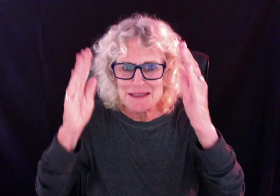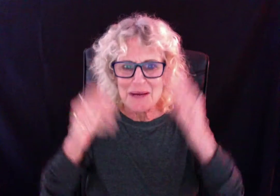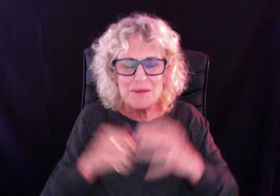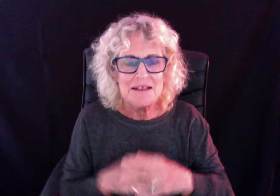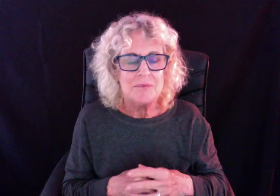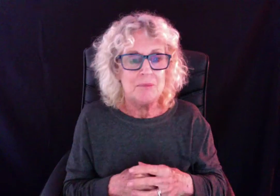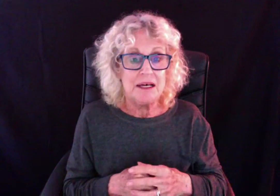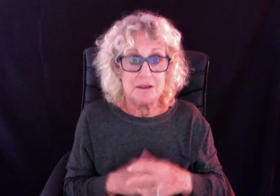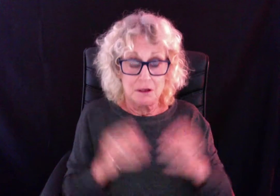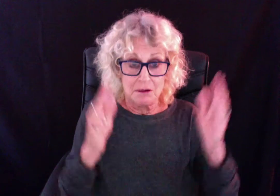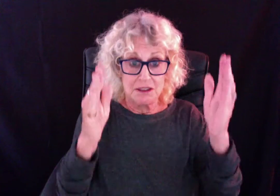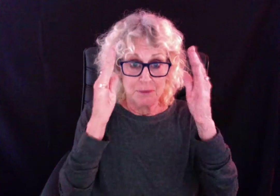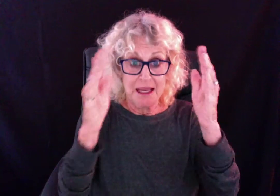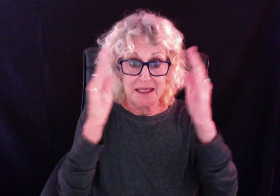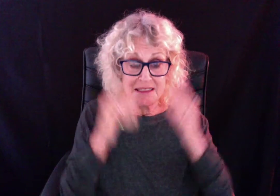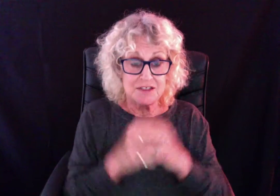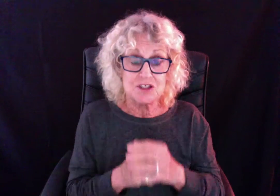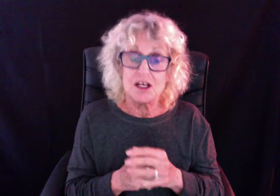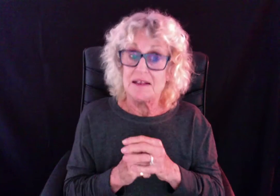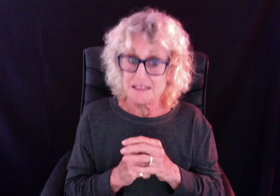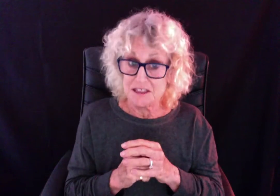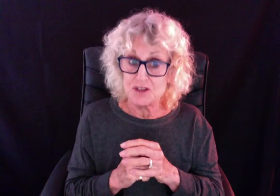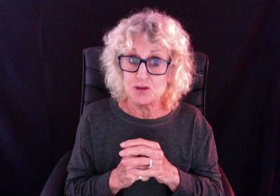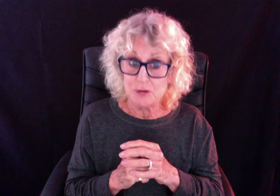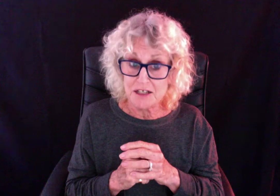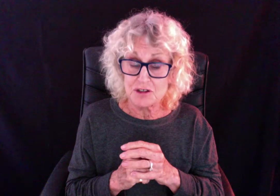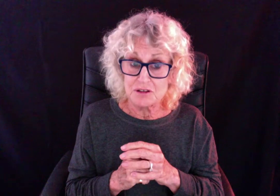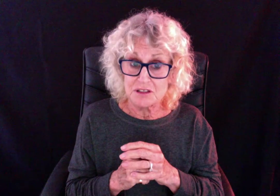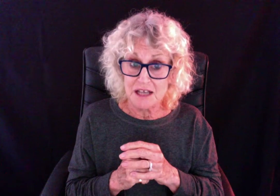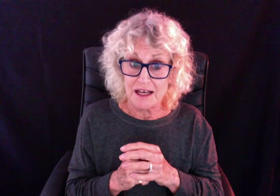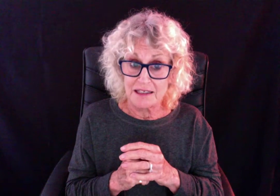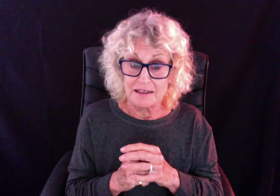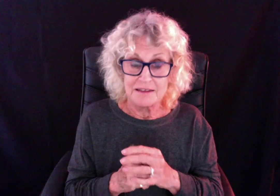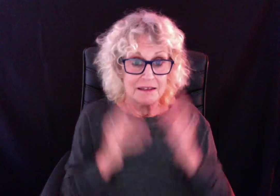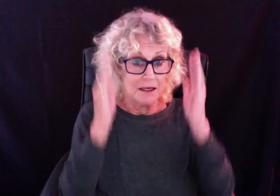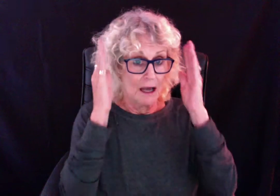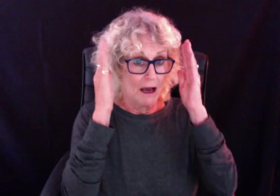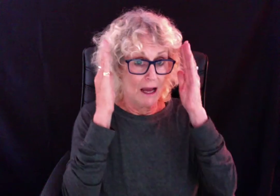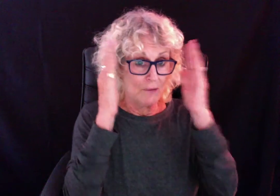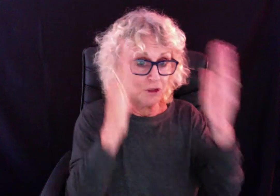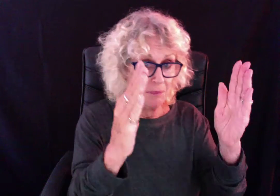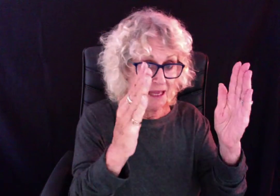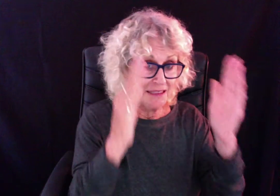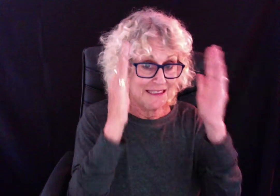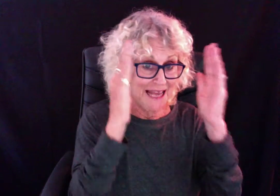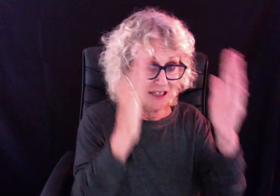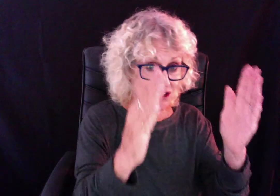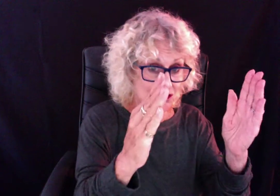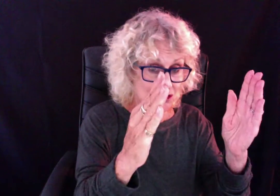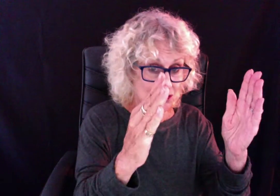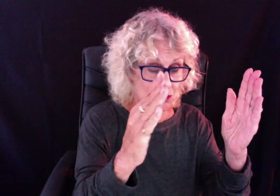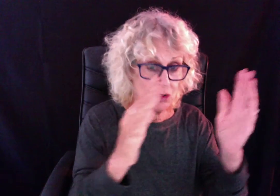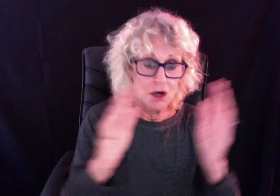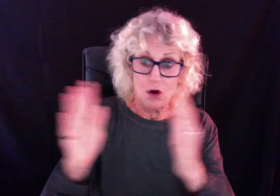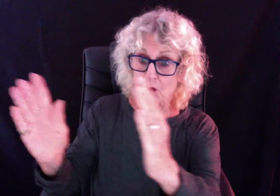listen up, but it's paying attention. This is a directional sign. I'm going to pay attention to you, or I